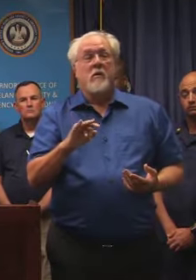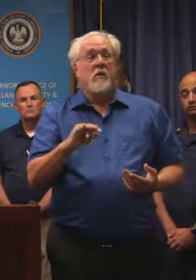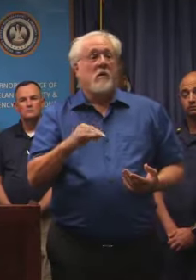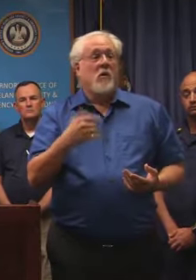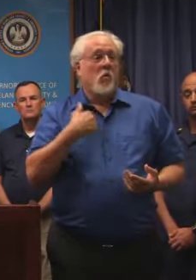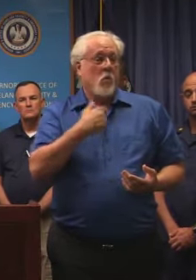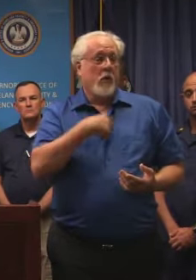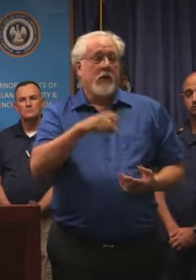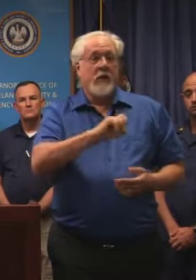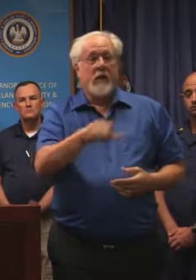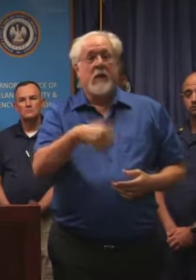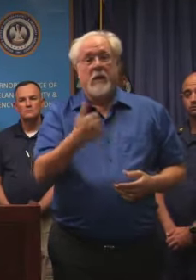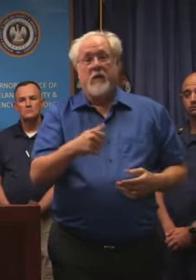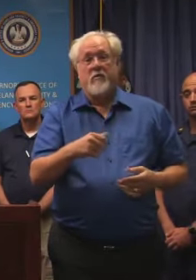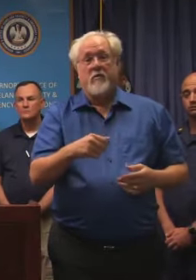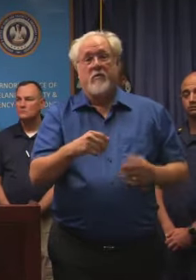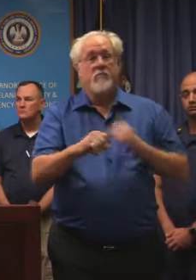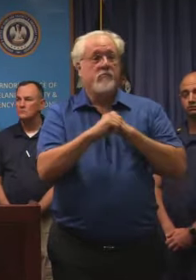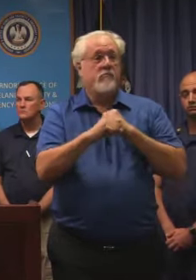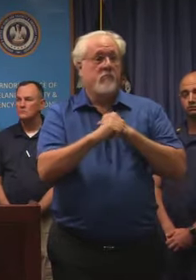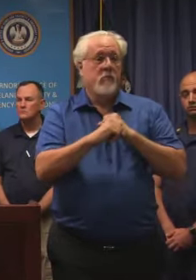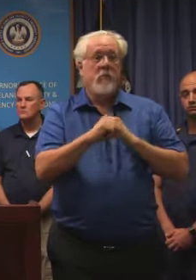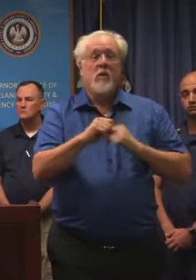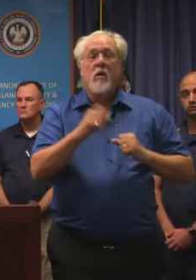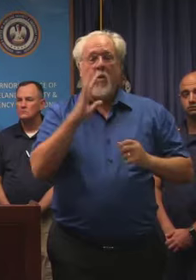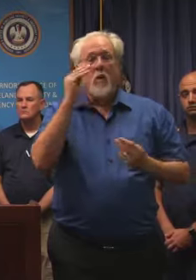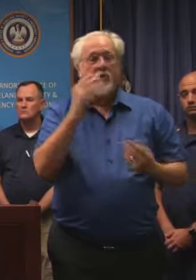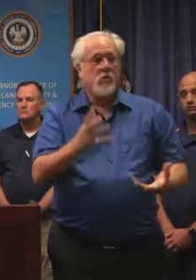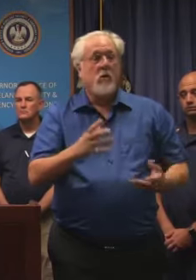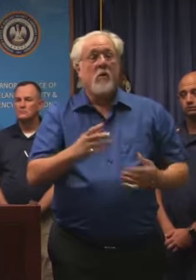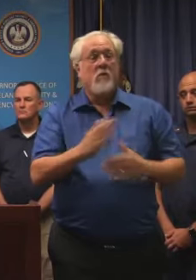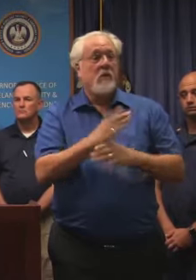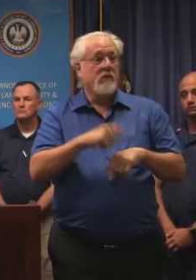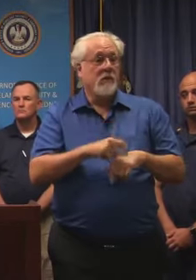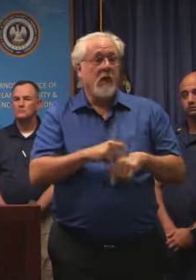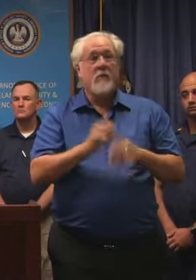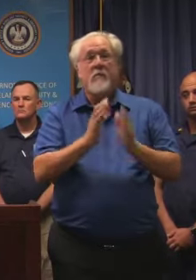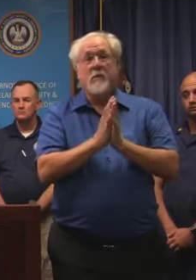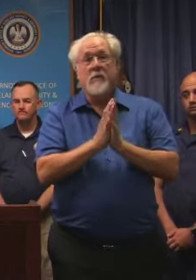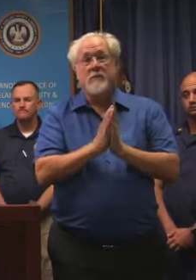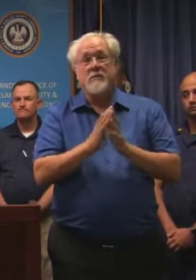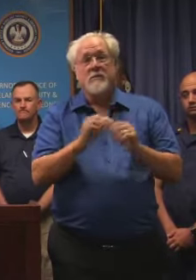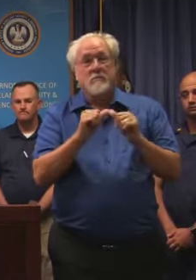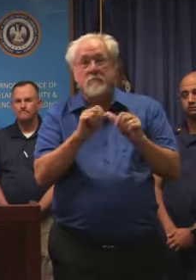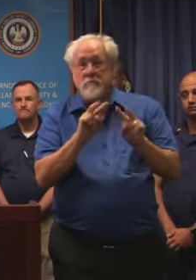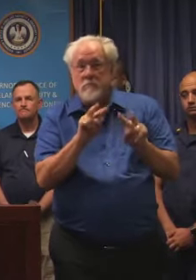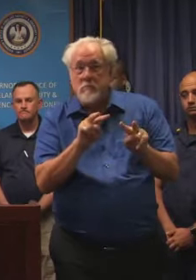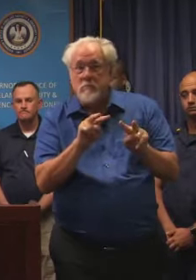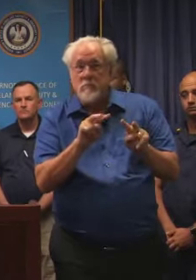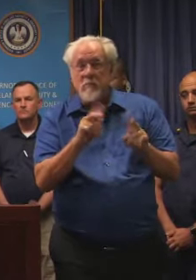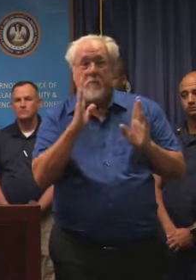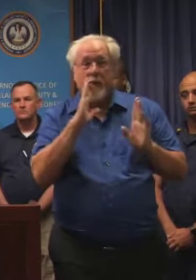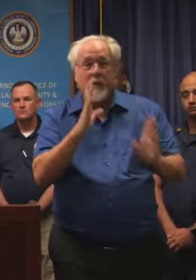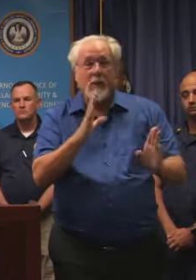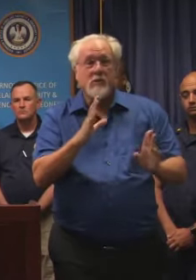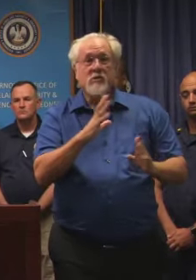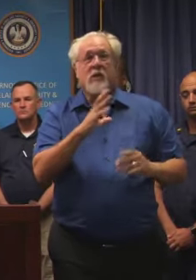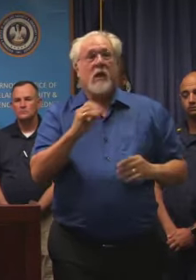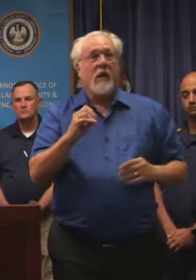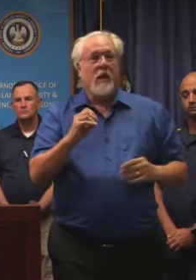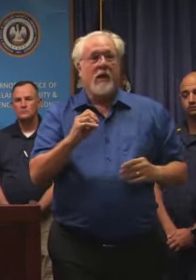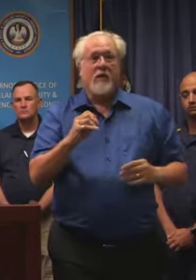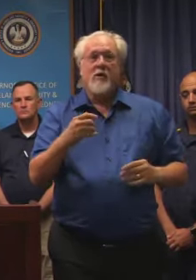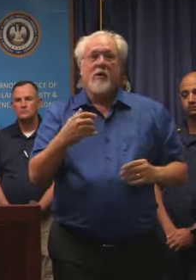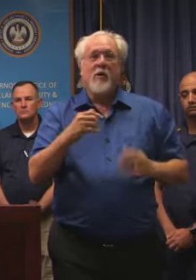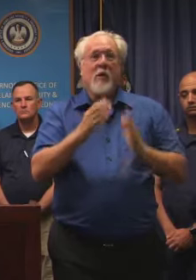events warrant another press conference. We will let you know when that's going to be. In the meantime, please be diligent, pay attention, and